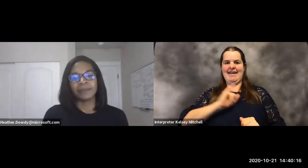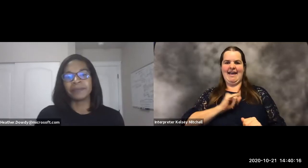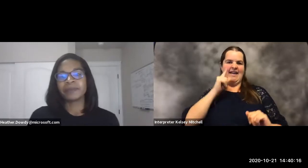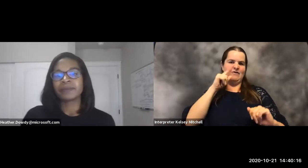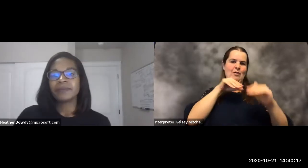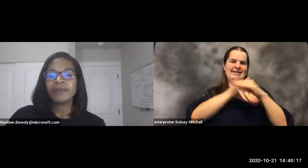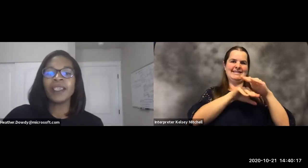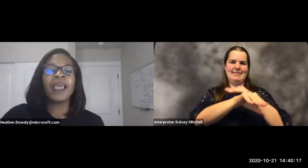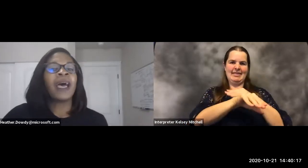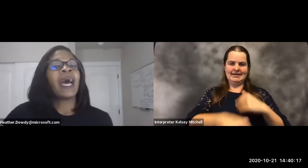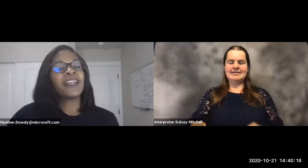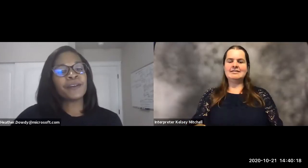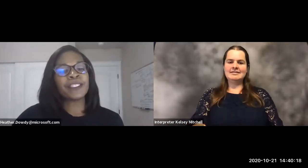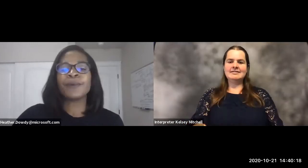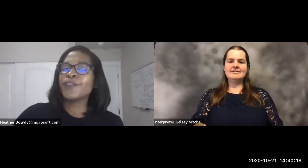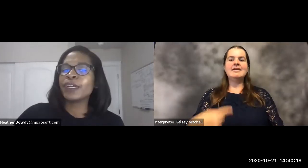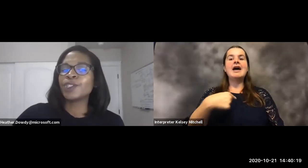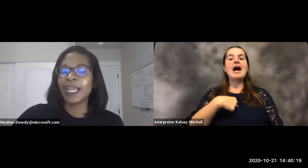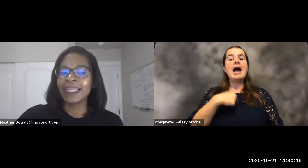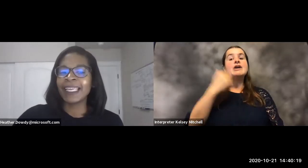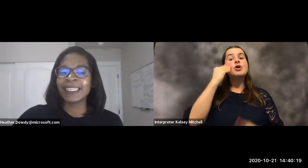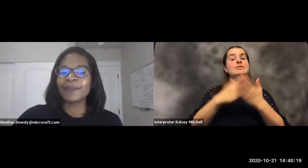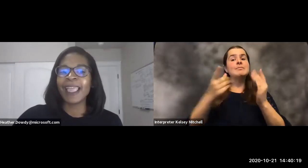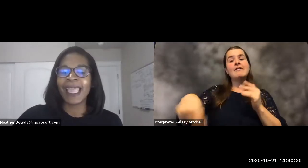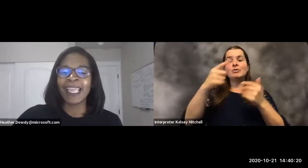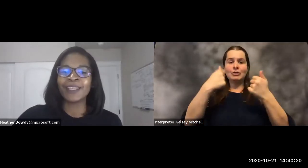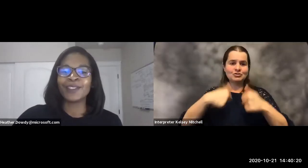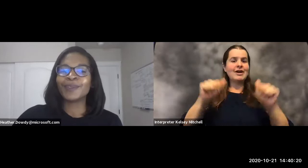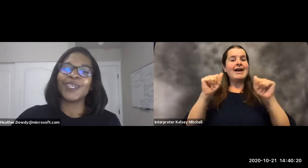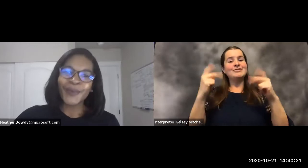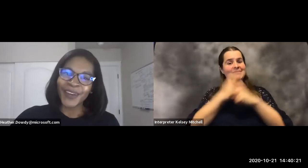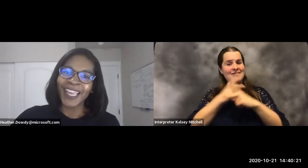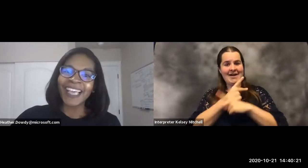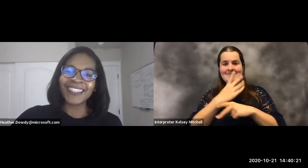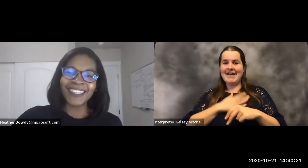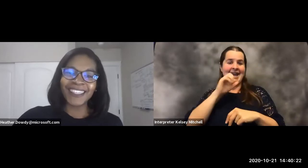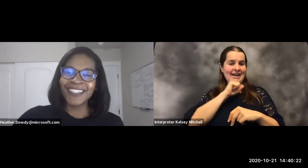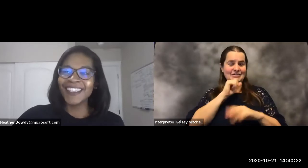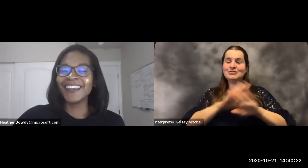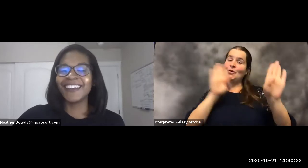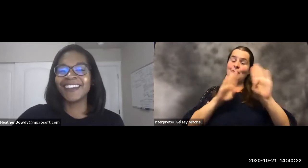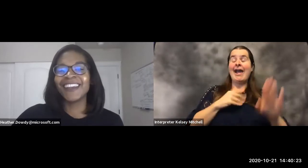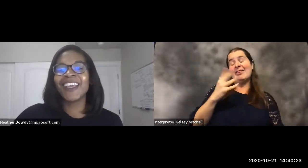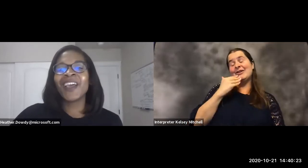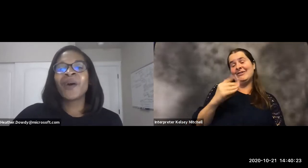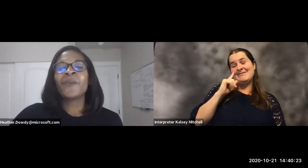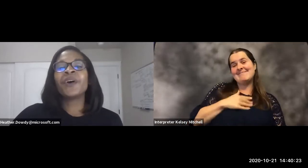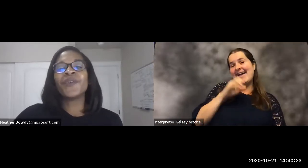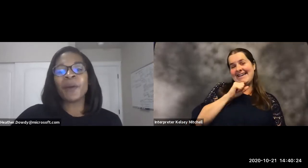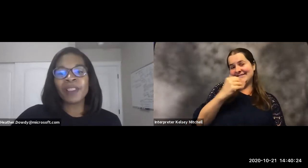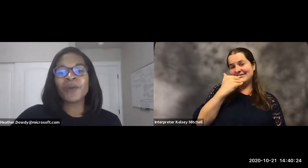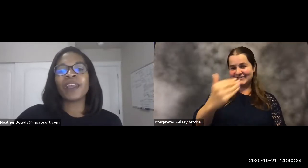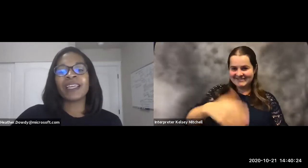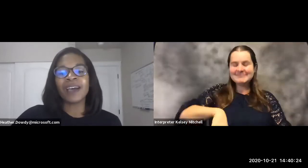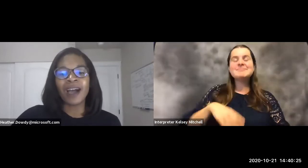accessibility. I know some of you are trying to guess my age, but don't worry, I look good.